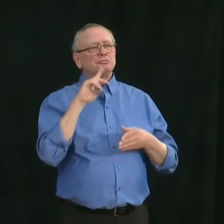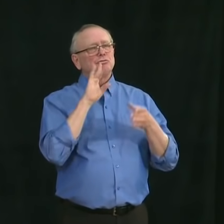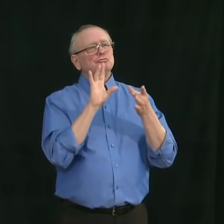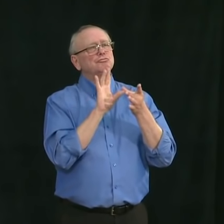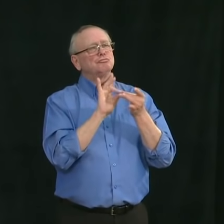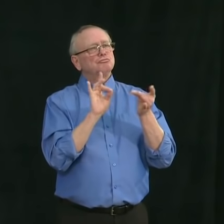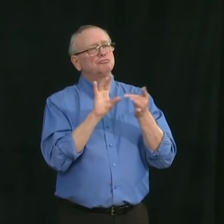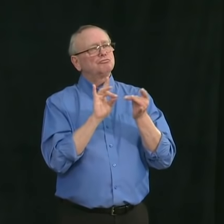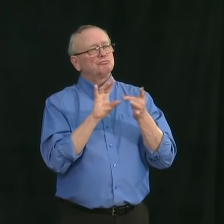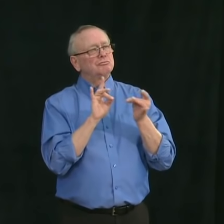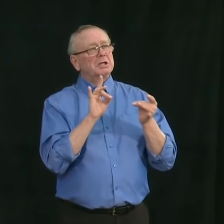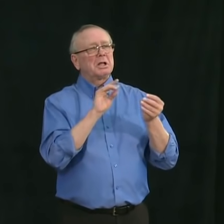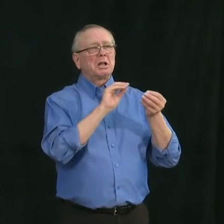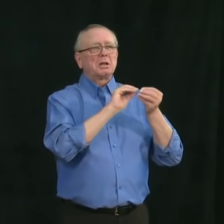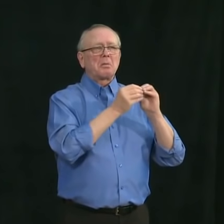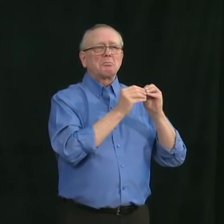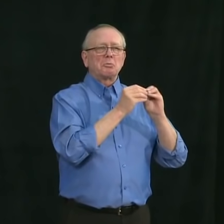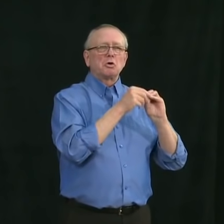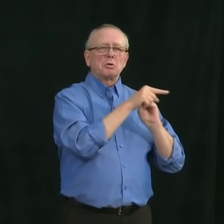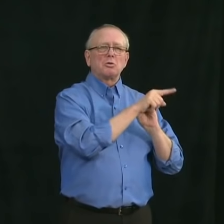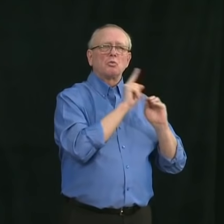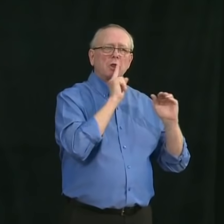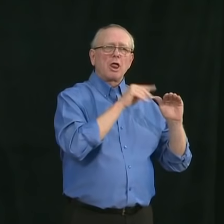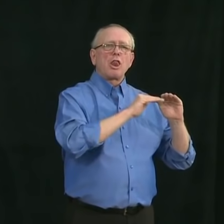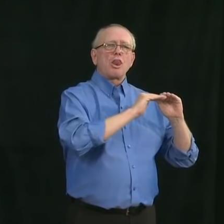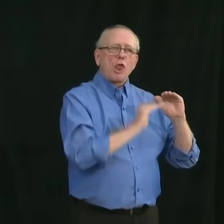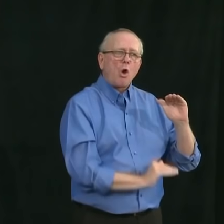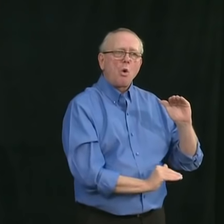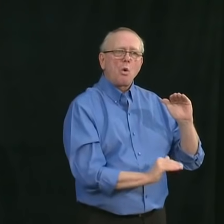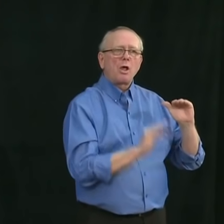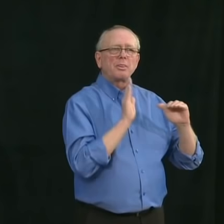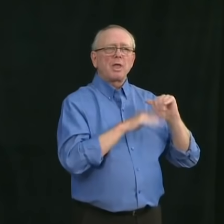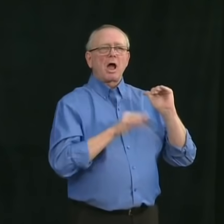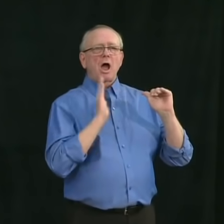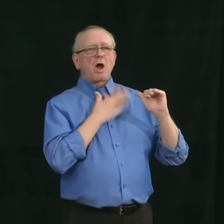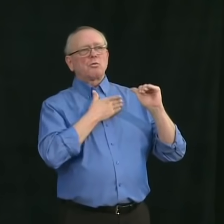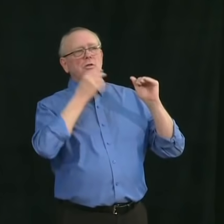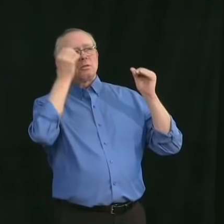previous AHS modeling. So I just wanted to give you